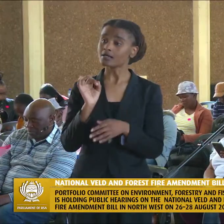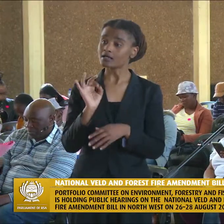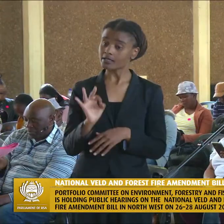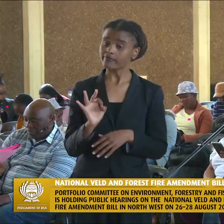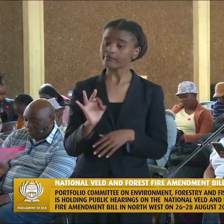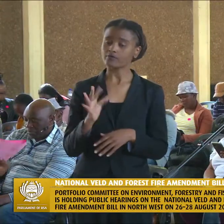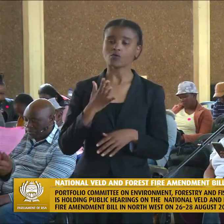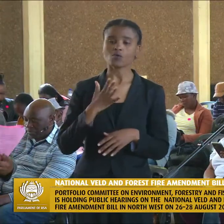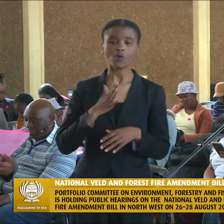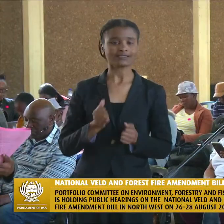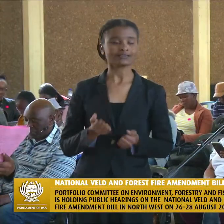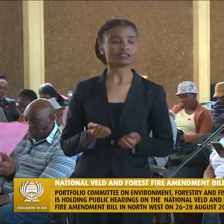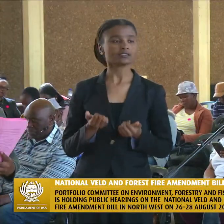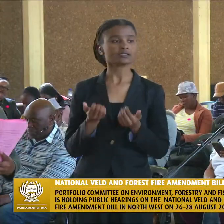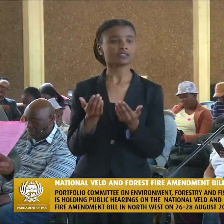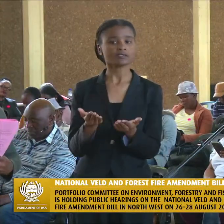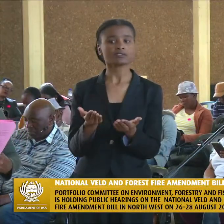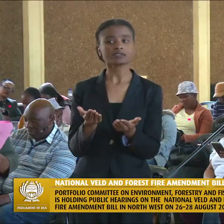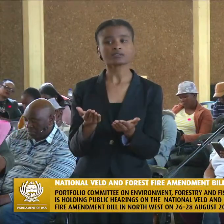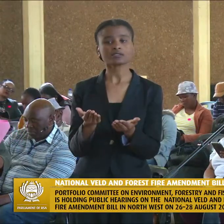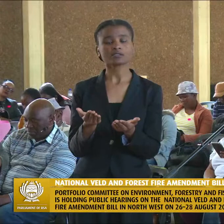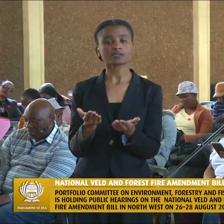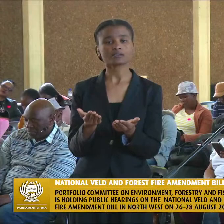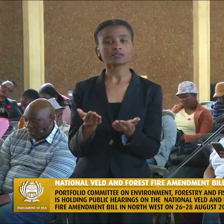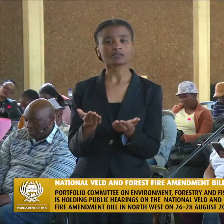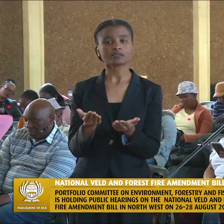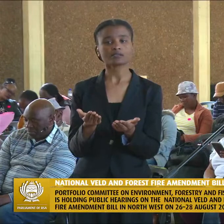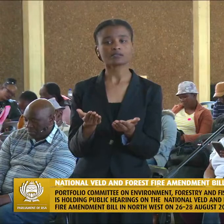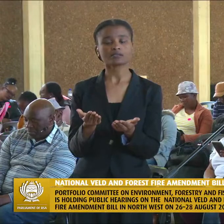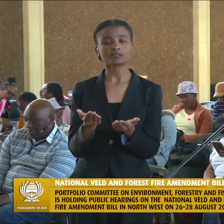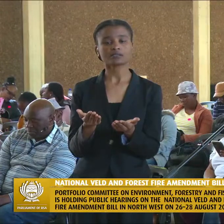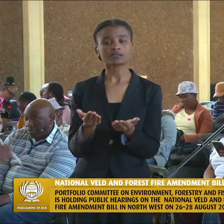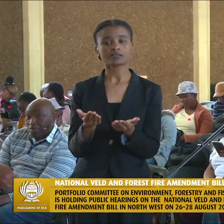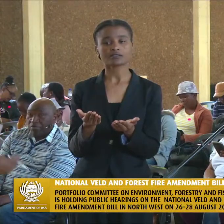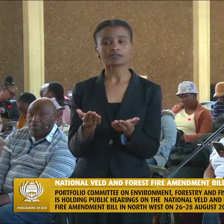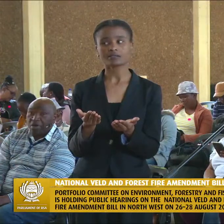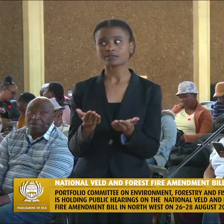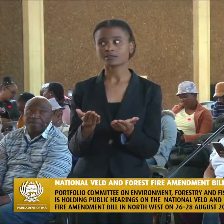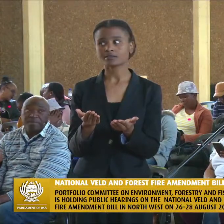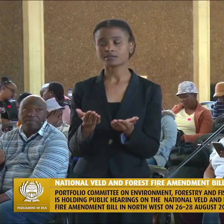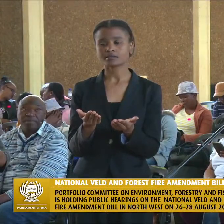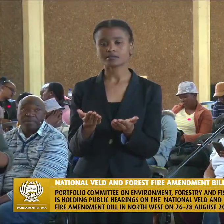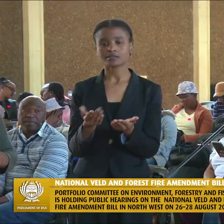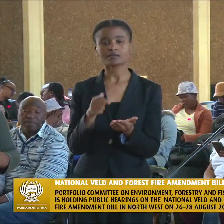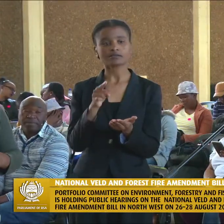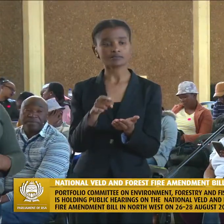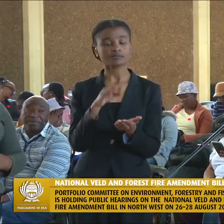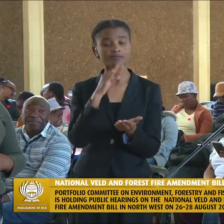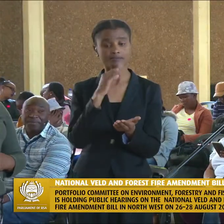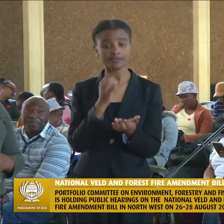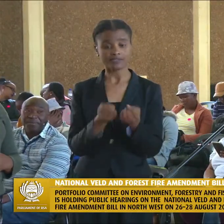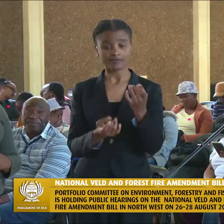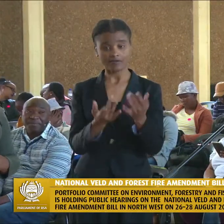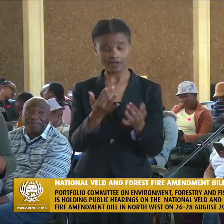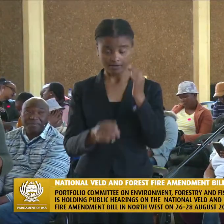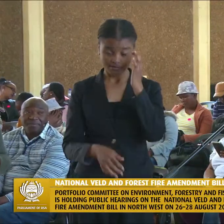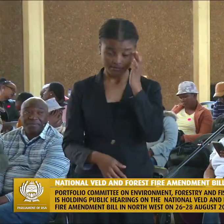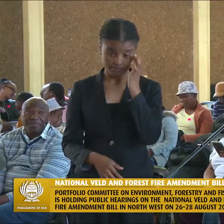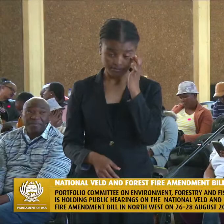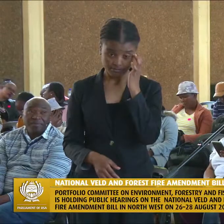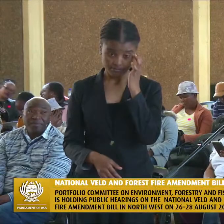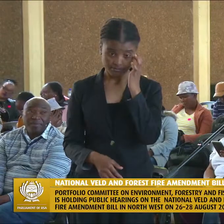if you're looking for the services let me let be the fire but no